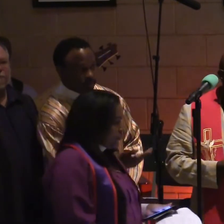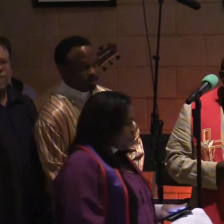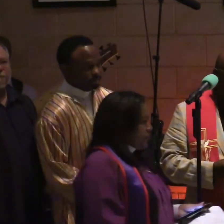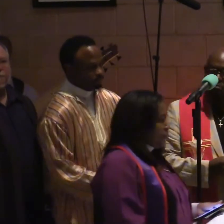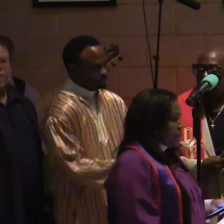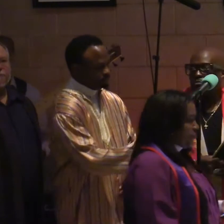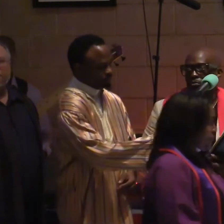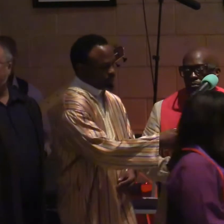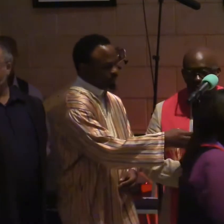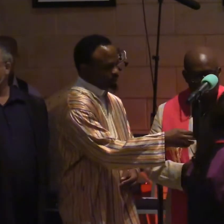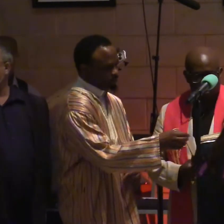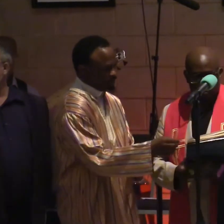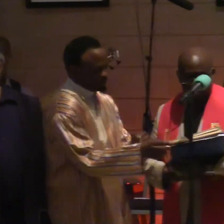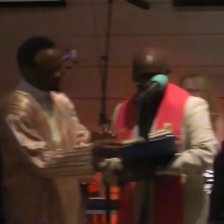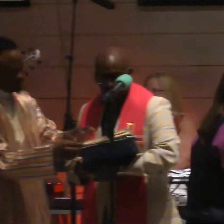Keener.